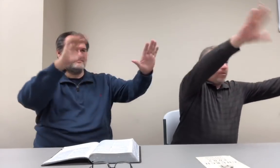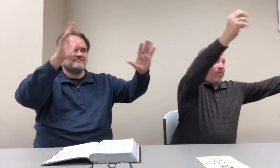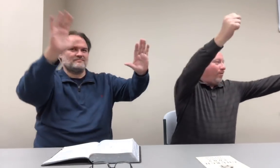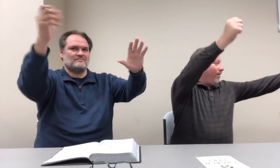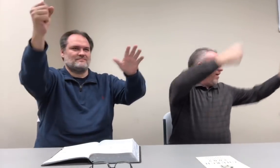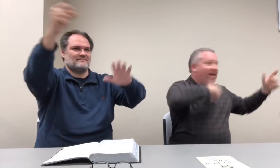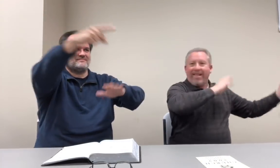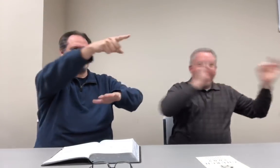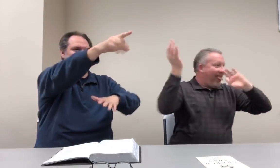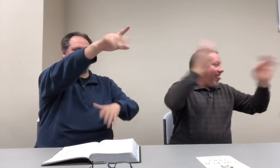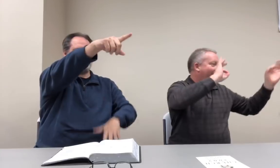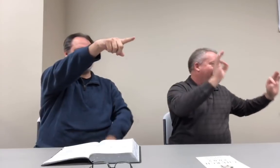Whoa!